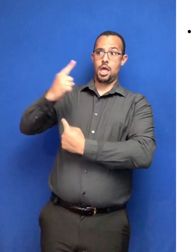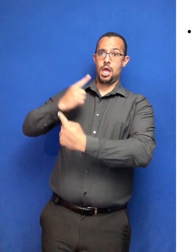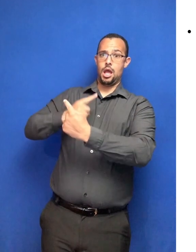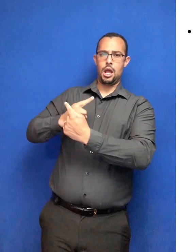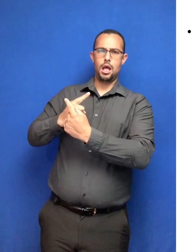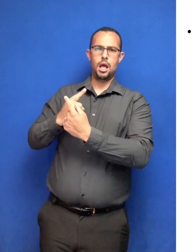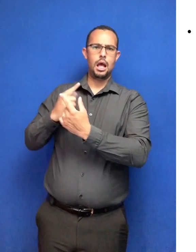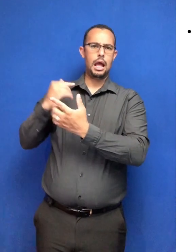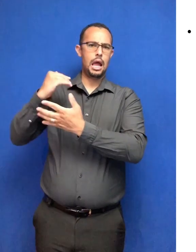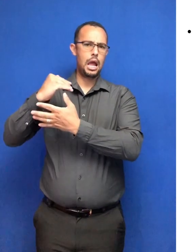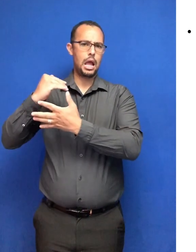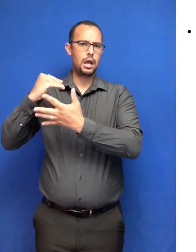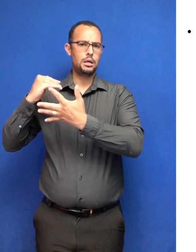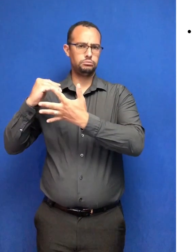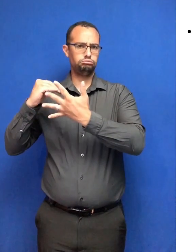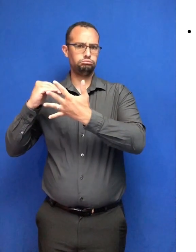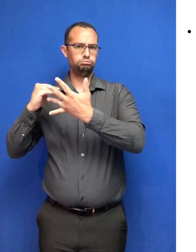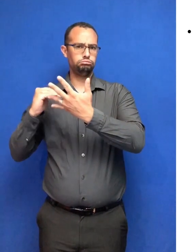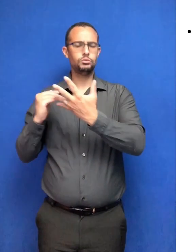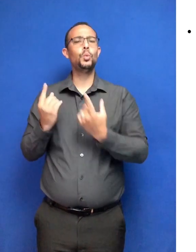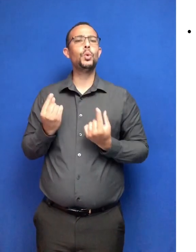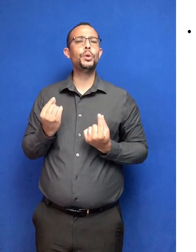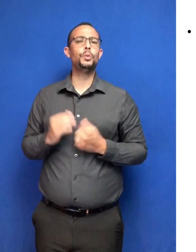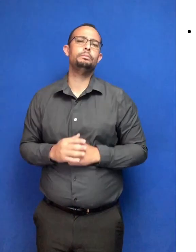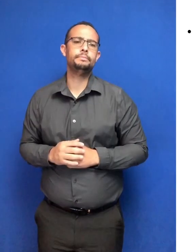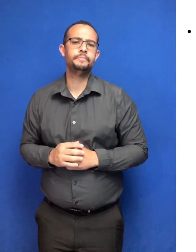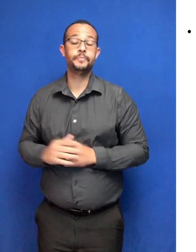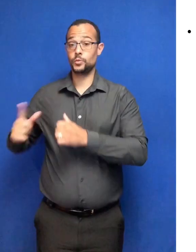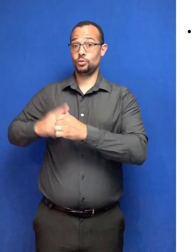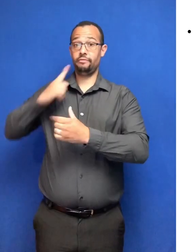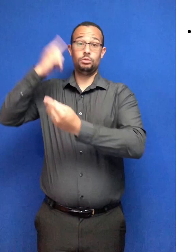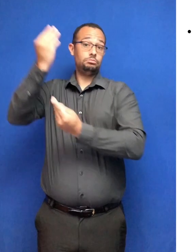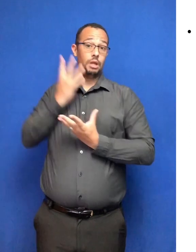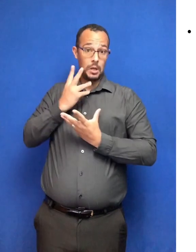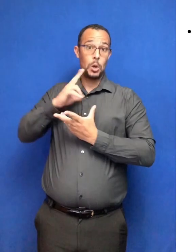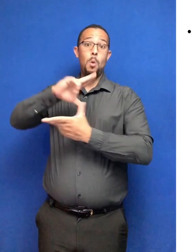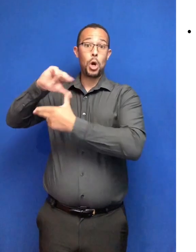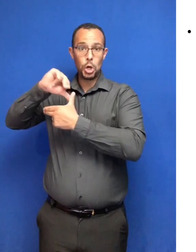steps. So when you know that a hurricane is approaching,